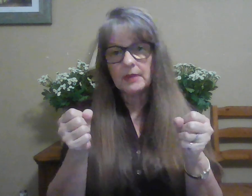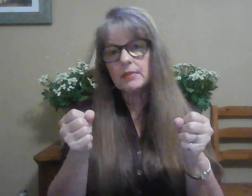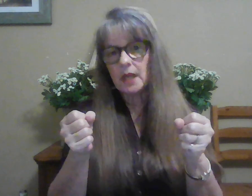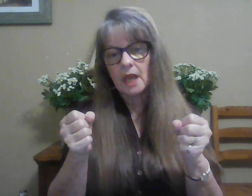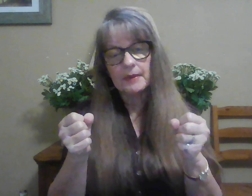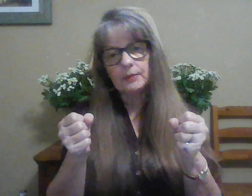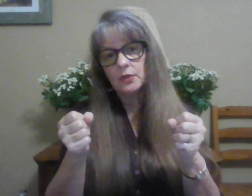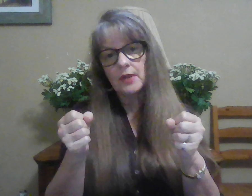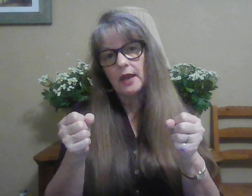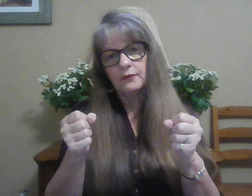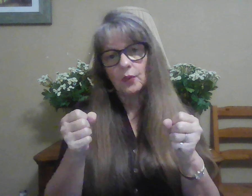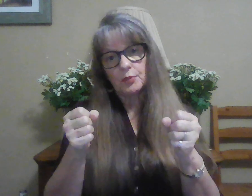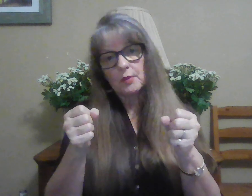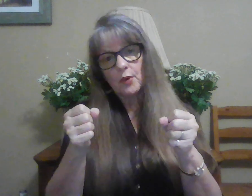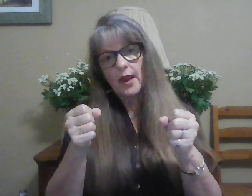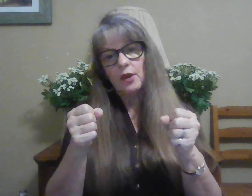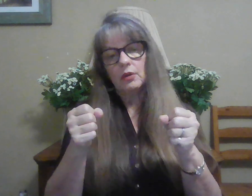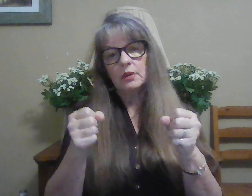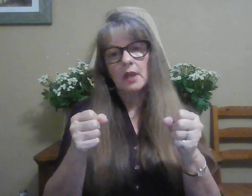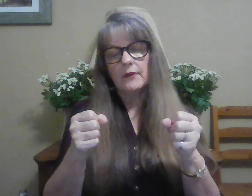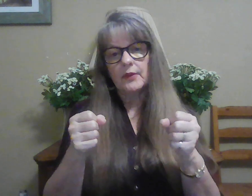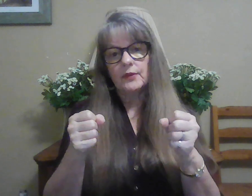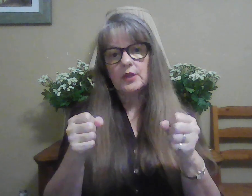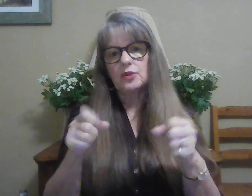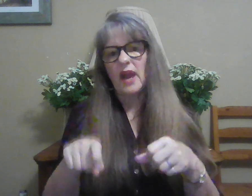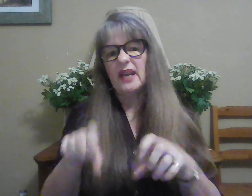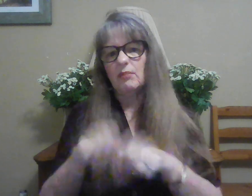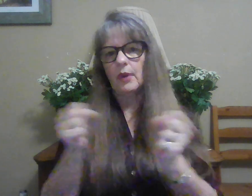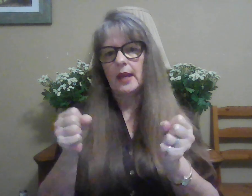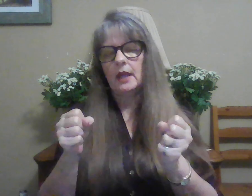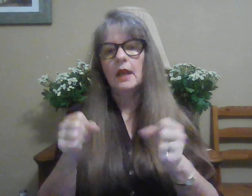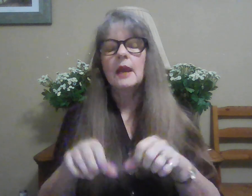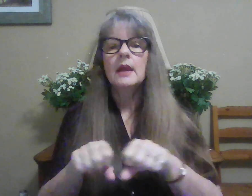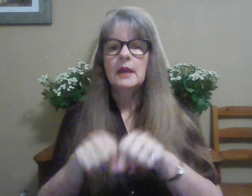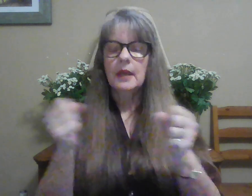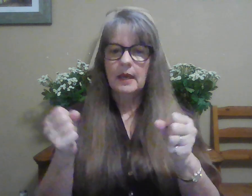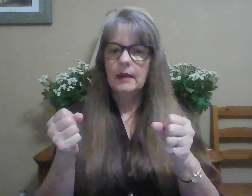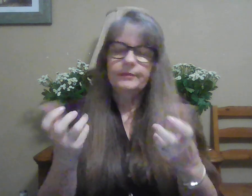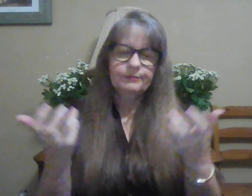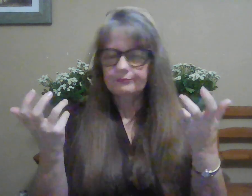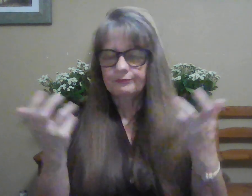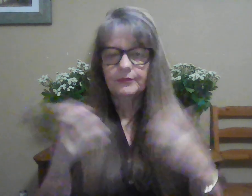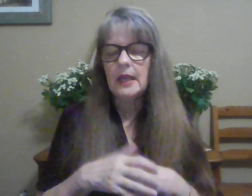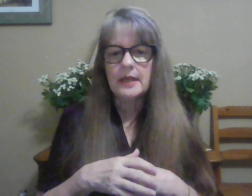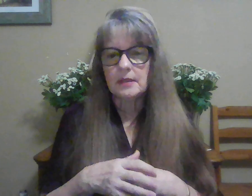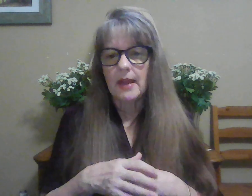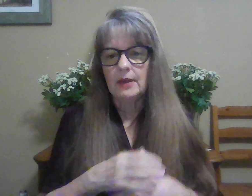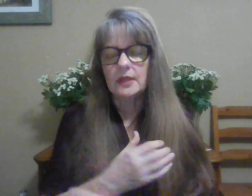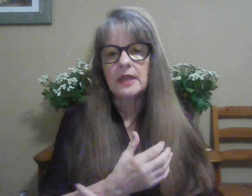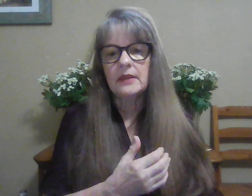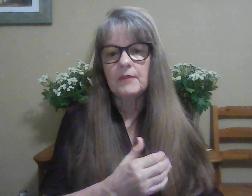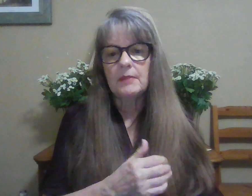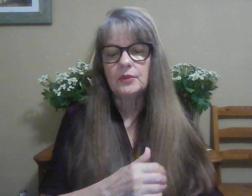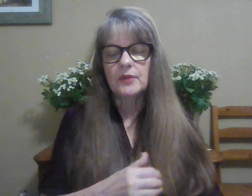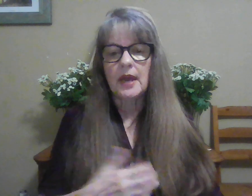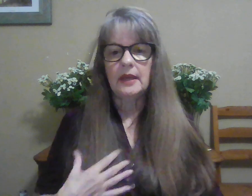but a lot of people do that for spring break or a lot of other things. So I need a break. And it doesn't matter because deaf people do that and